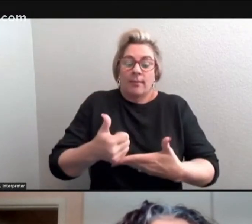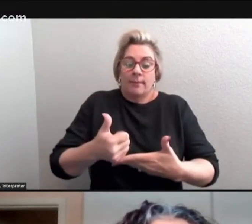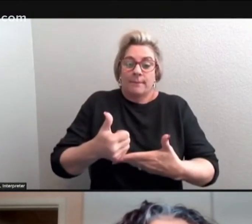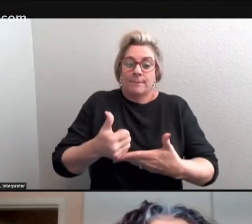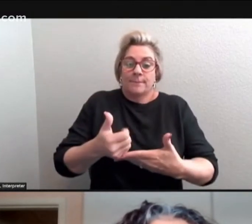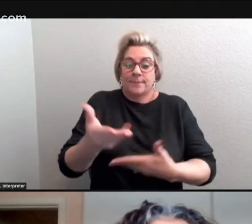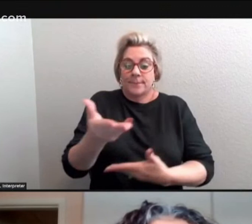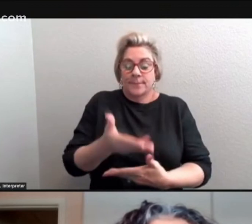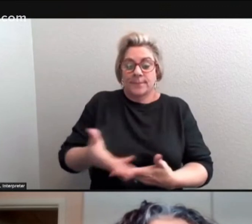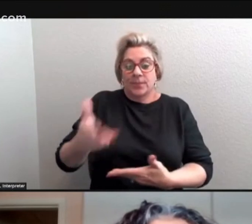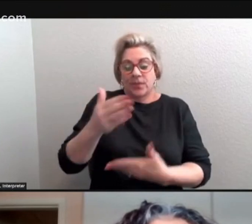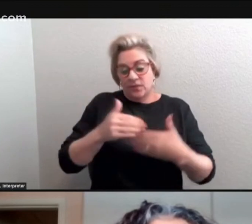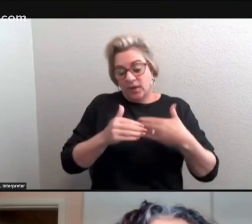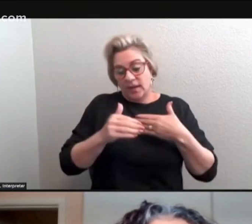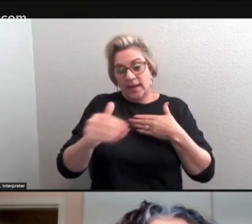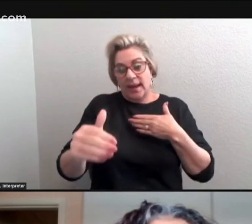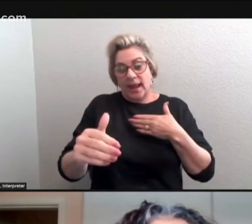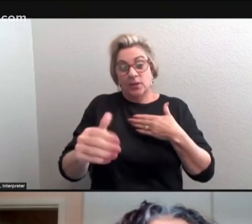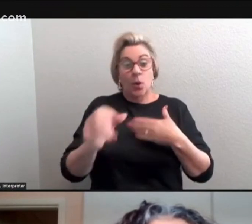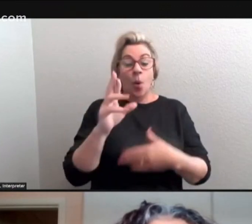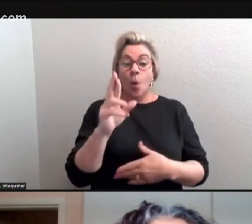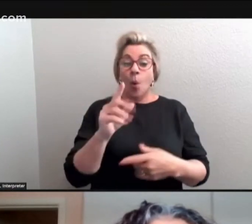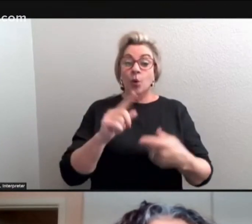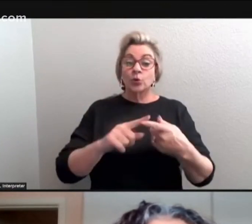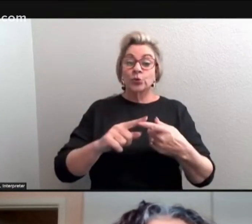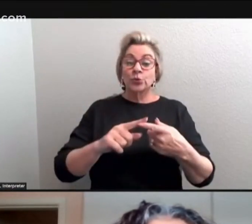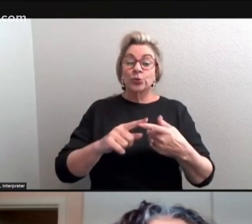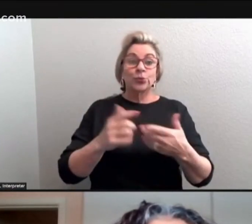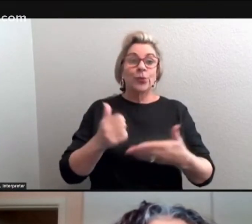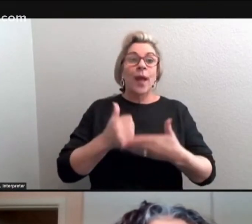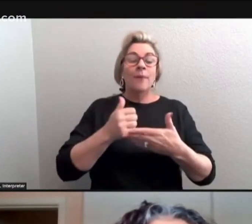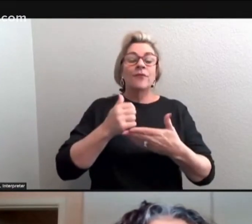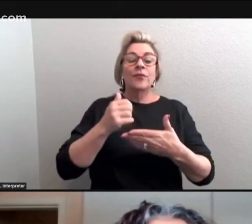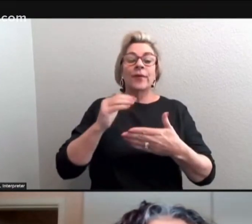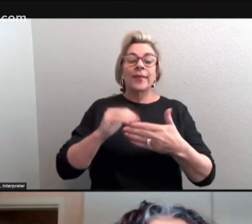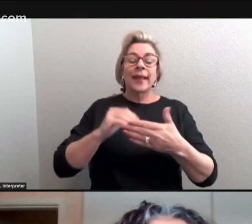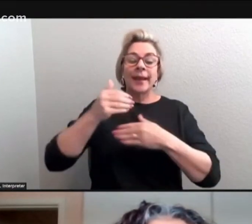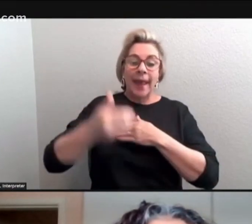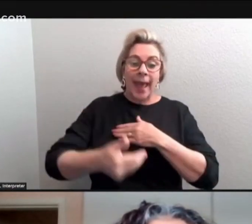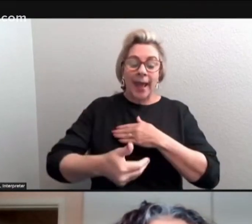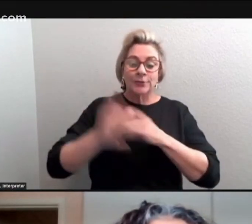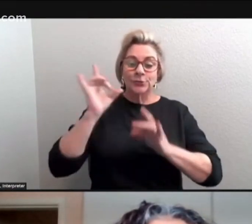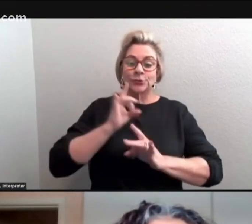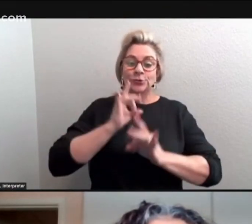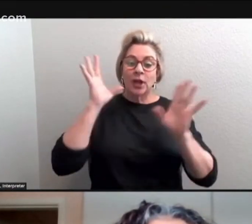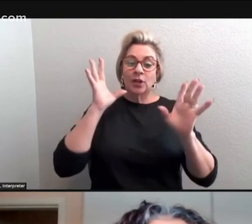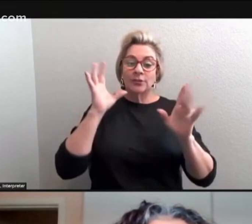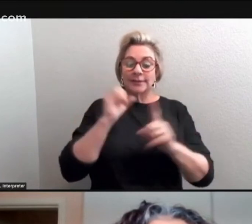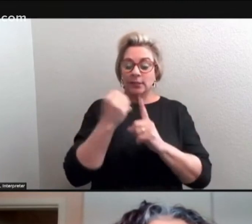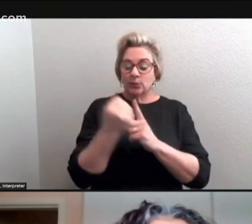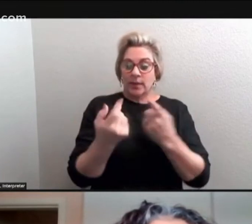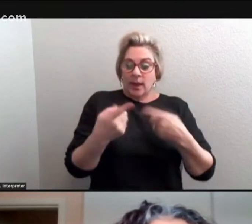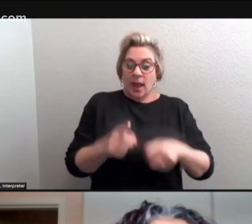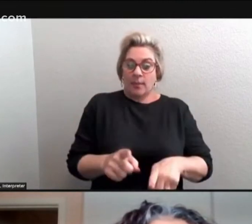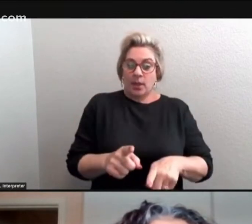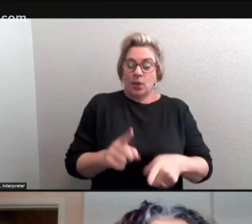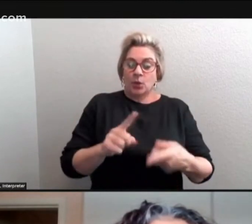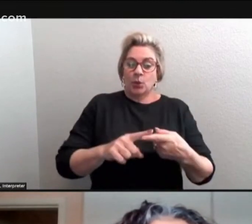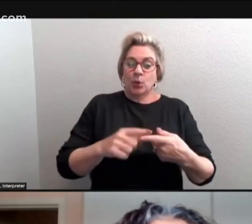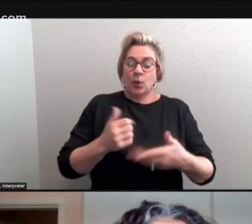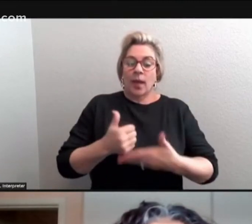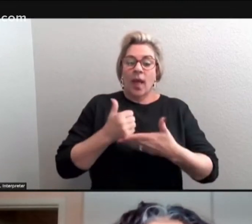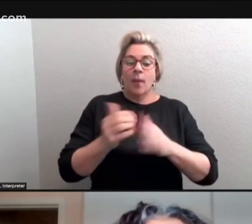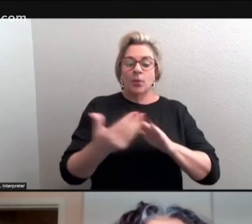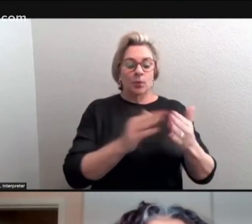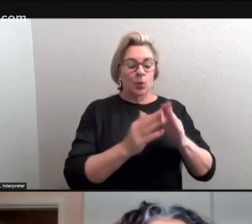preemptively for the next tragedy like this to make sure that communities are better positioned to be resilient and to make